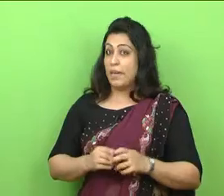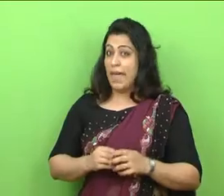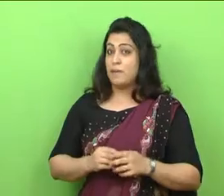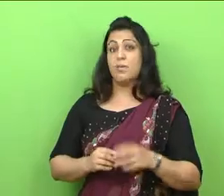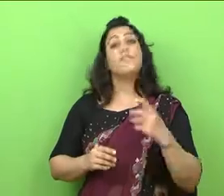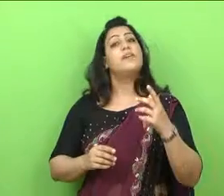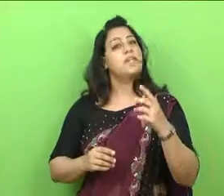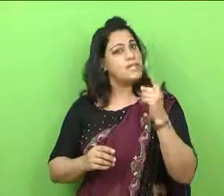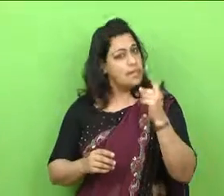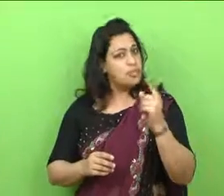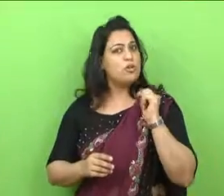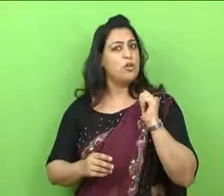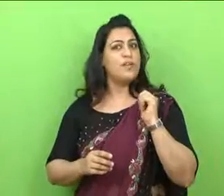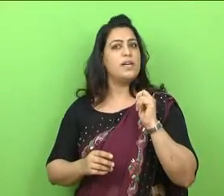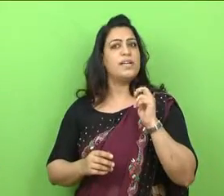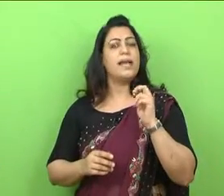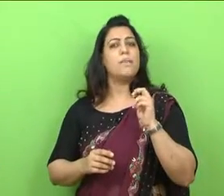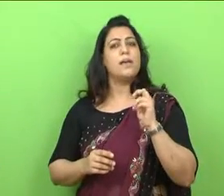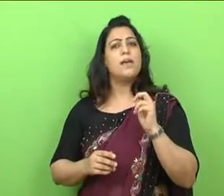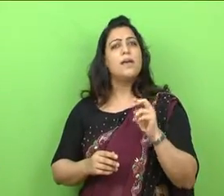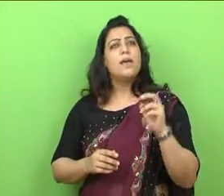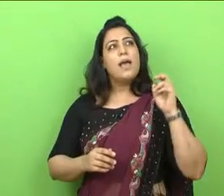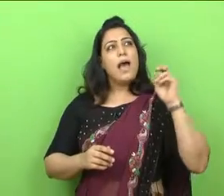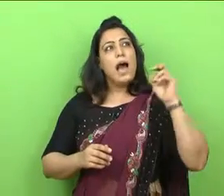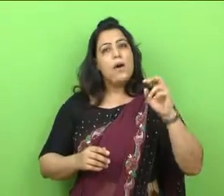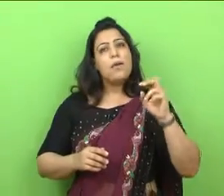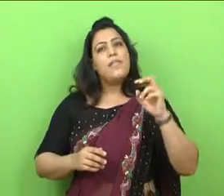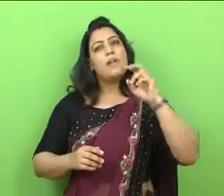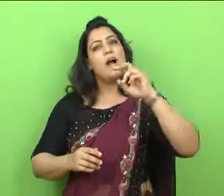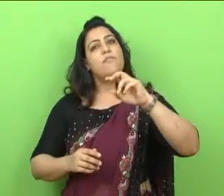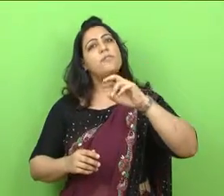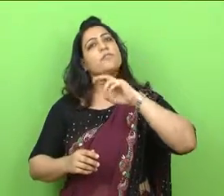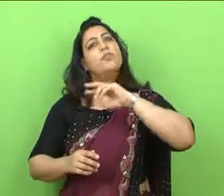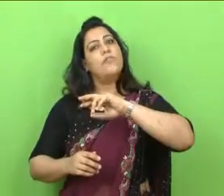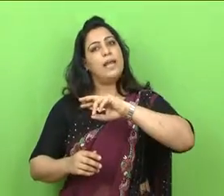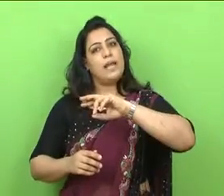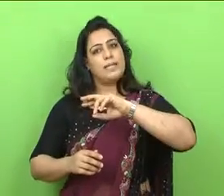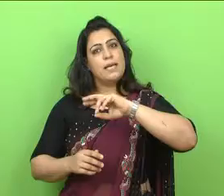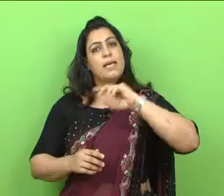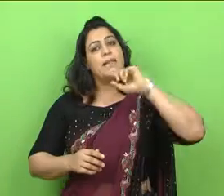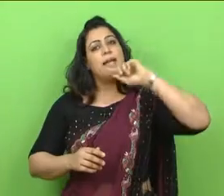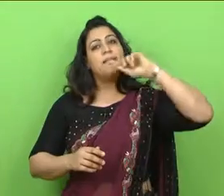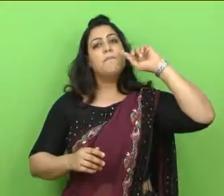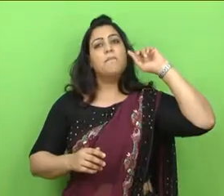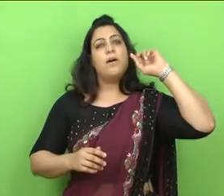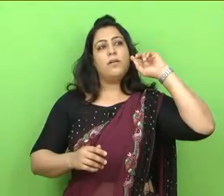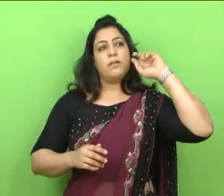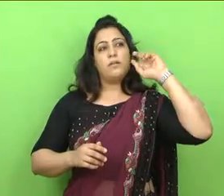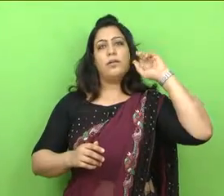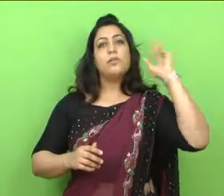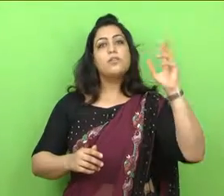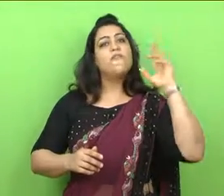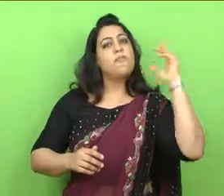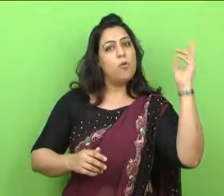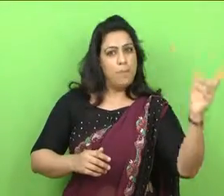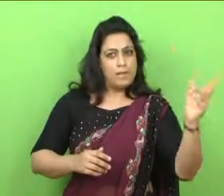can be, the first assumption over here can be, how can the government correlate that the use of mopeds